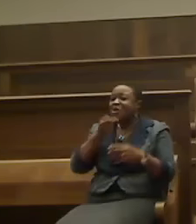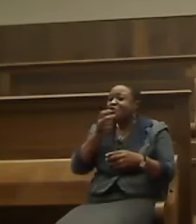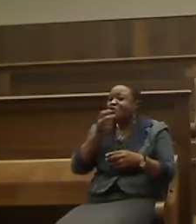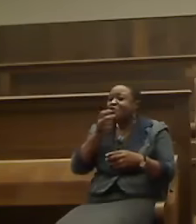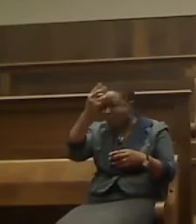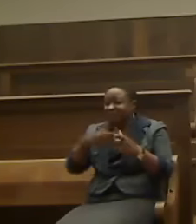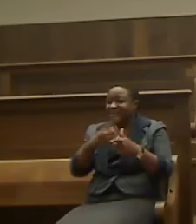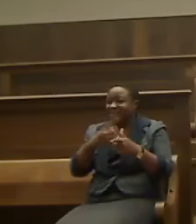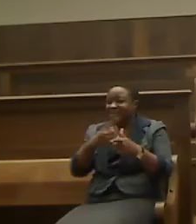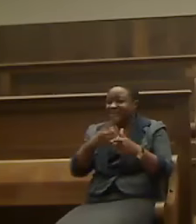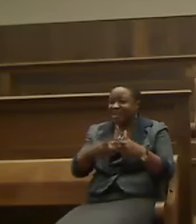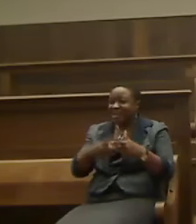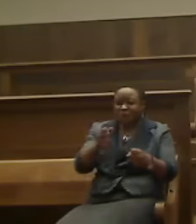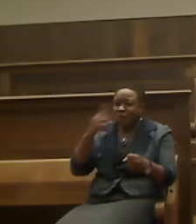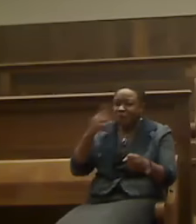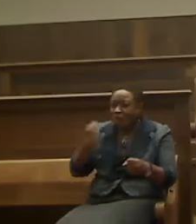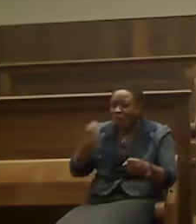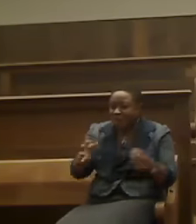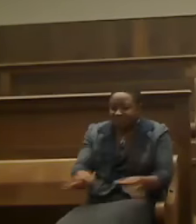and they realize, I don't think so.